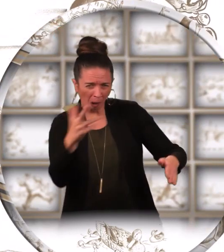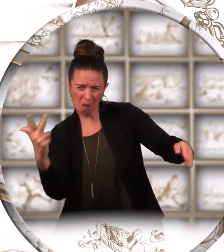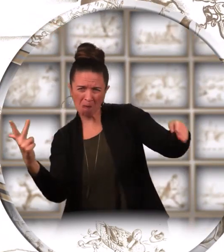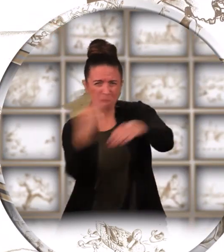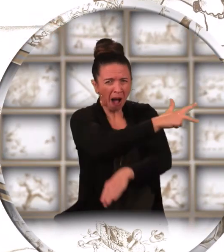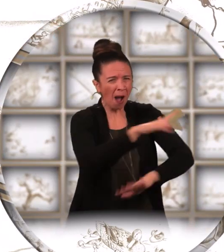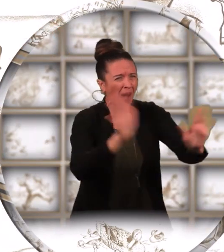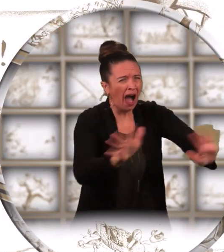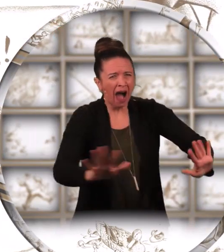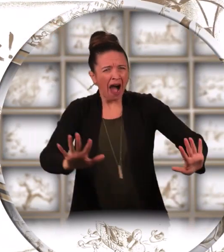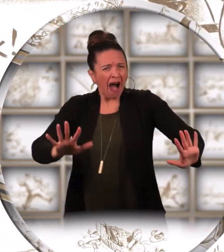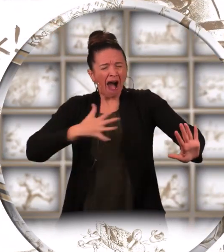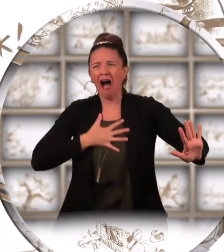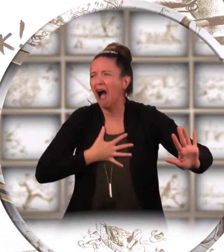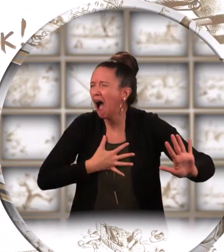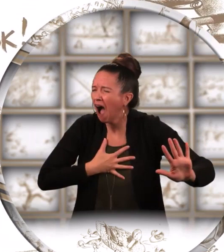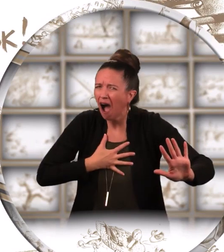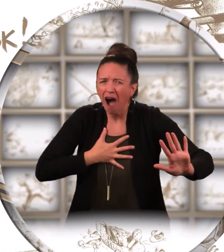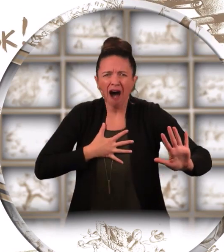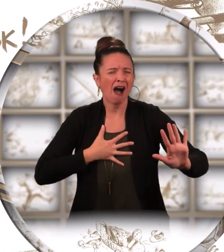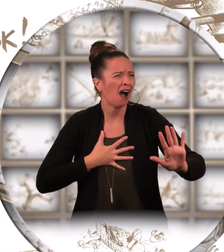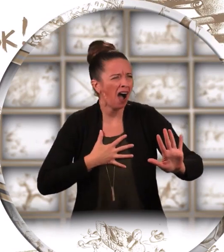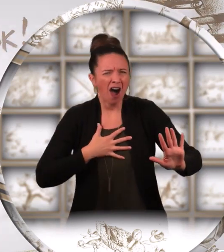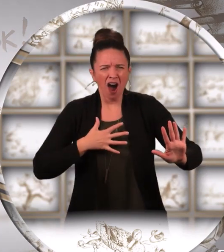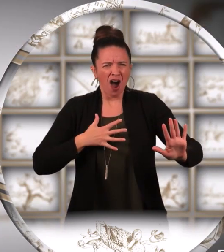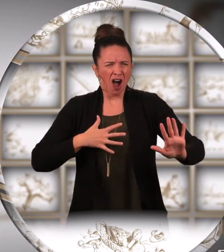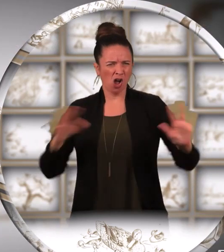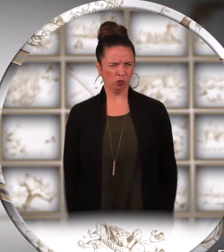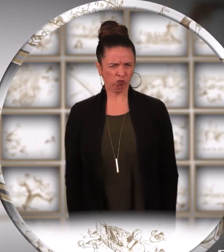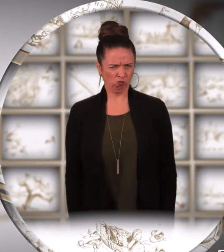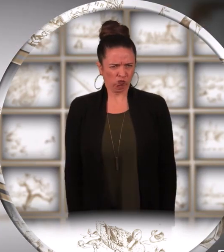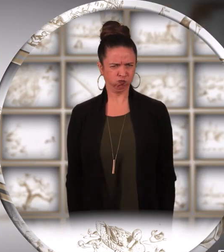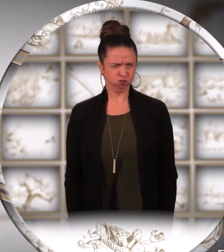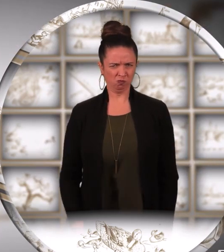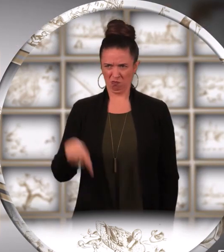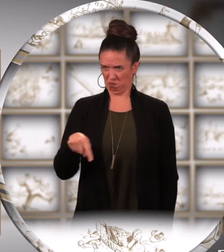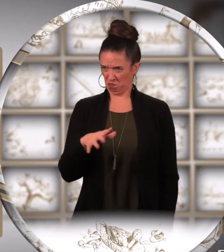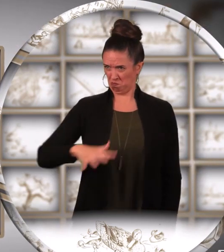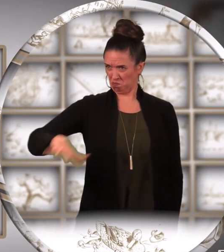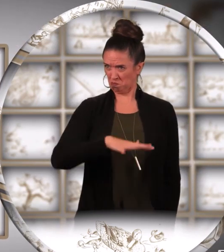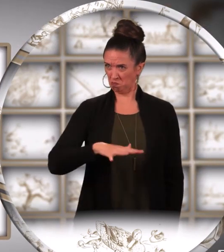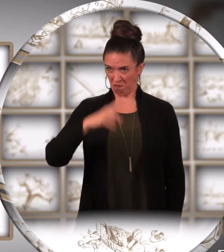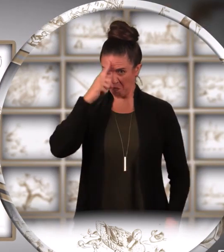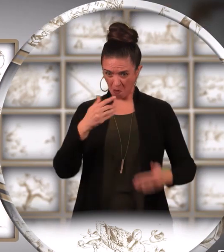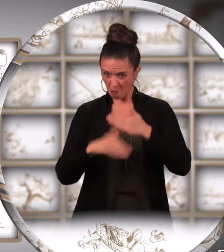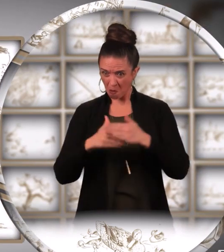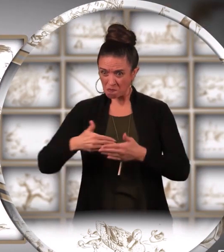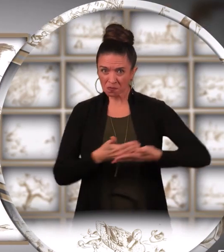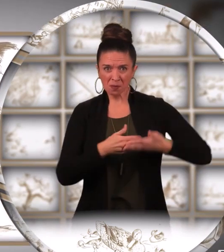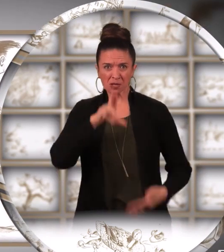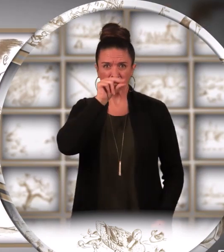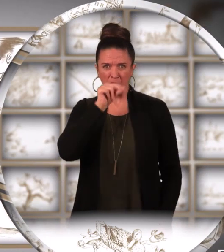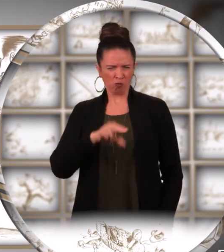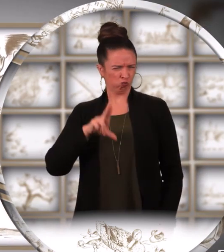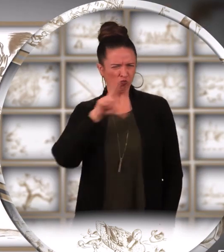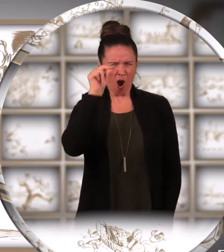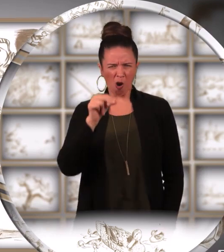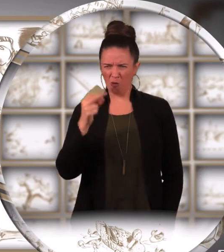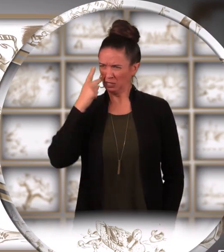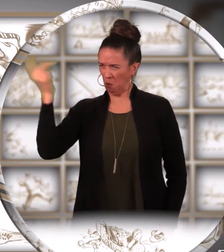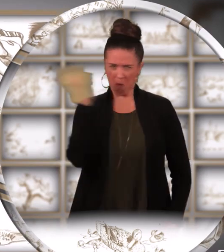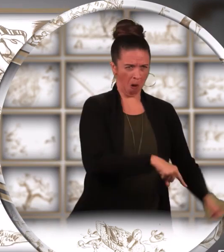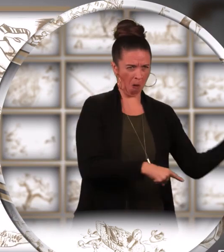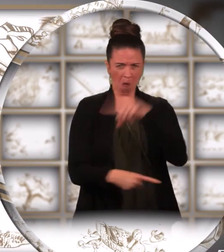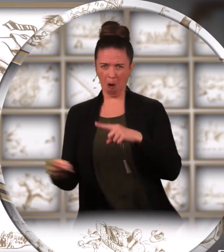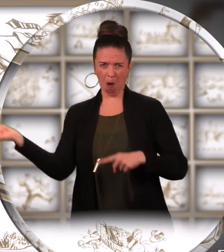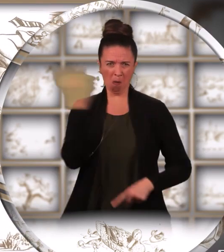"Look out!" squawked Mrs. Mallard, all of a dither. "You'll get run over." And when she got her breath, she